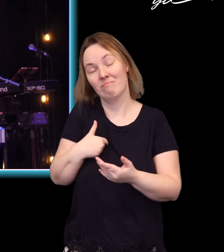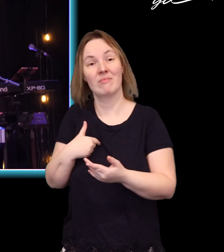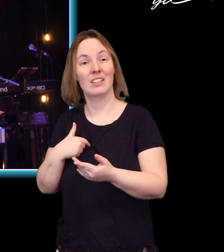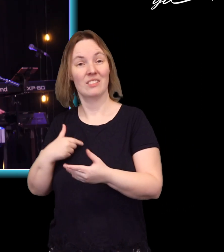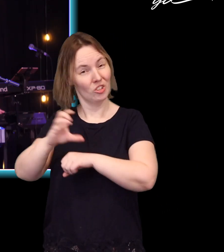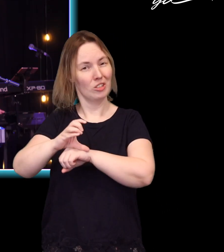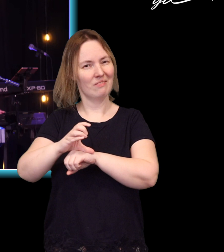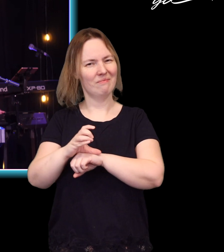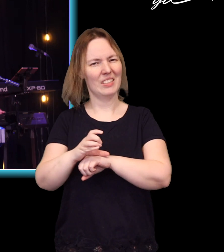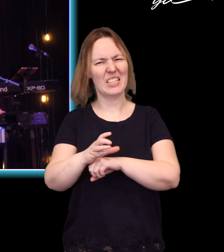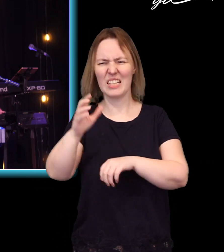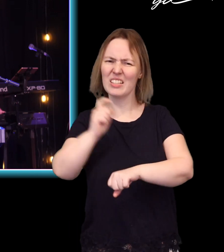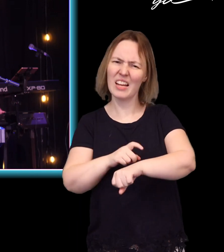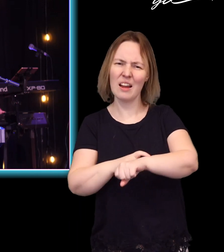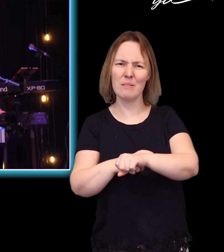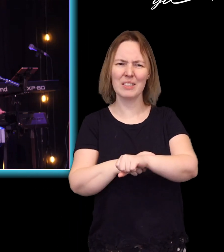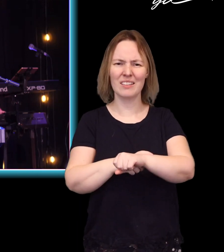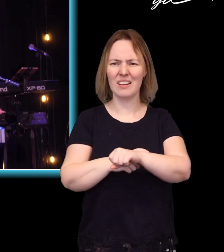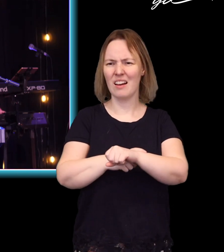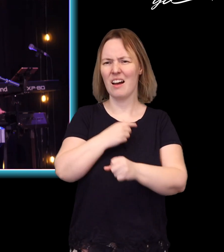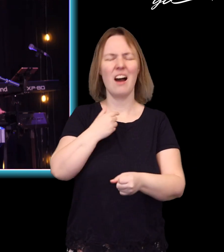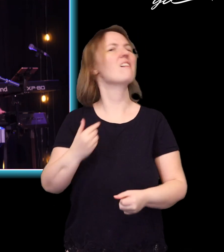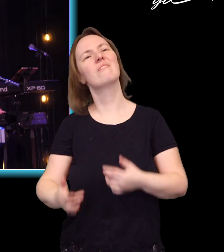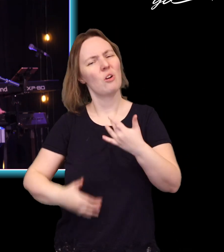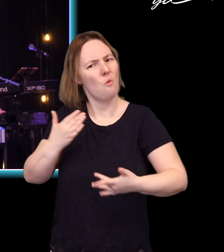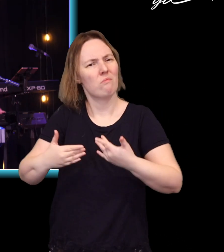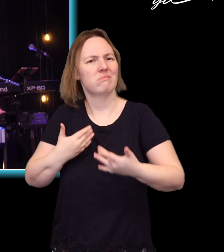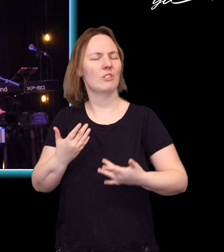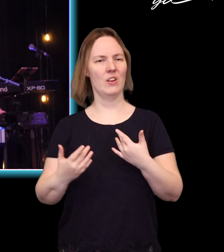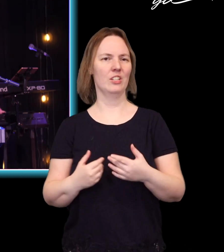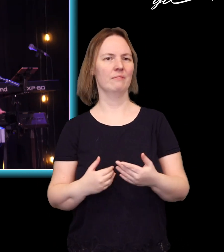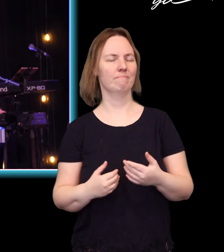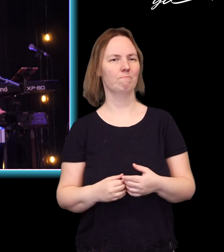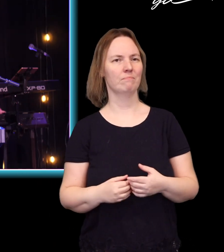Times of refreshing. Very fitting for our theme this morning. Here we go.